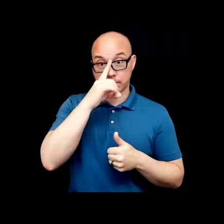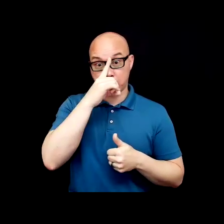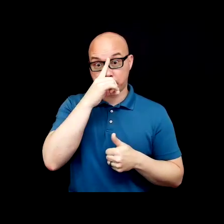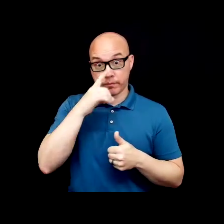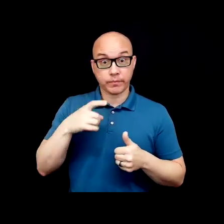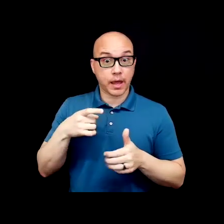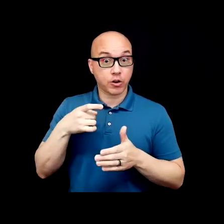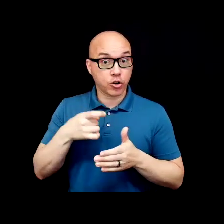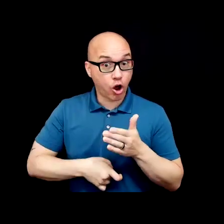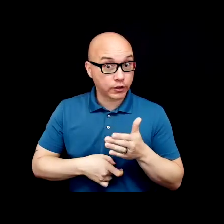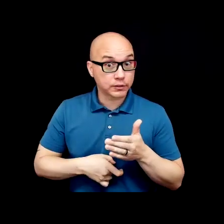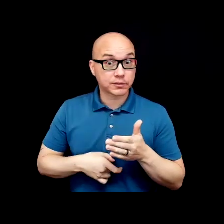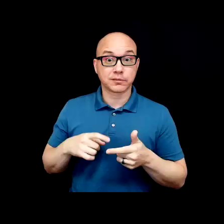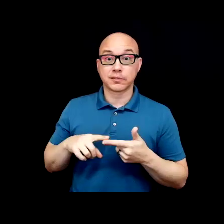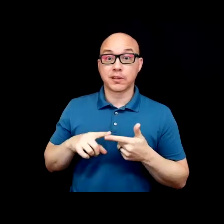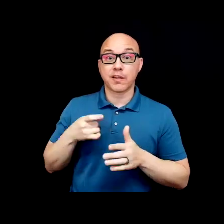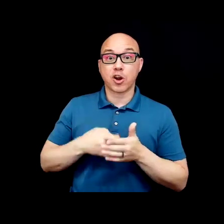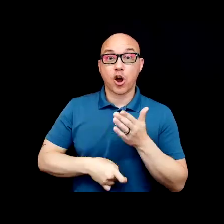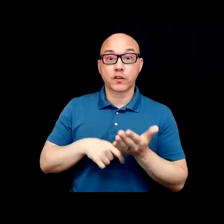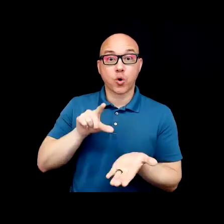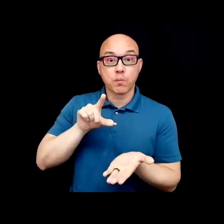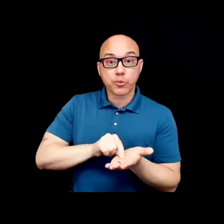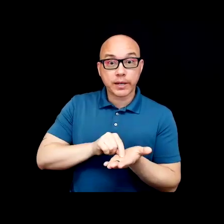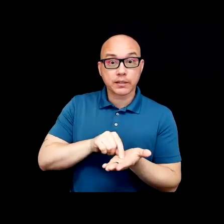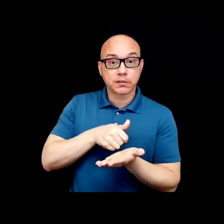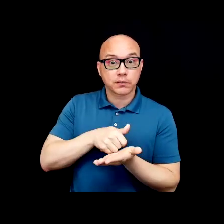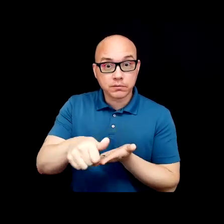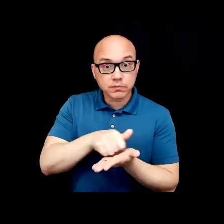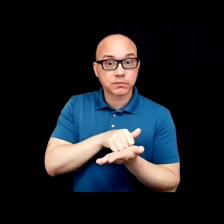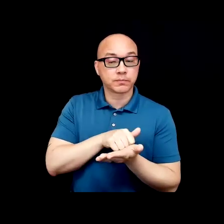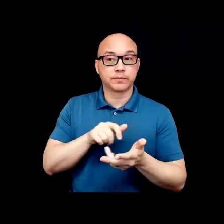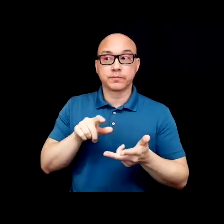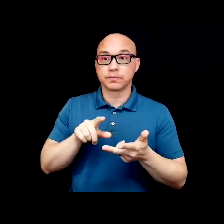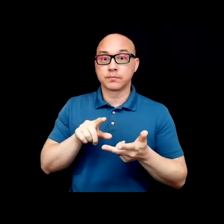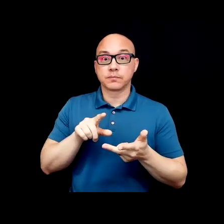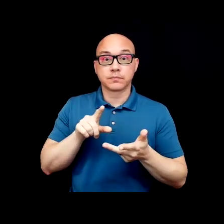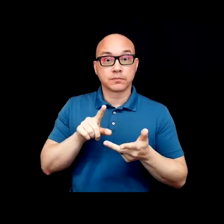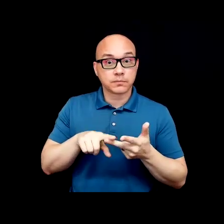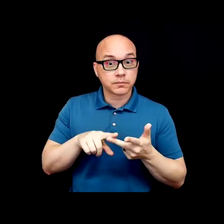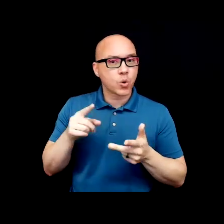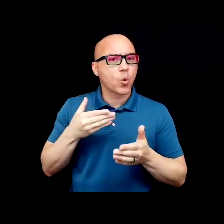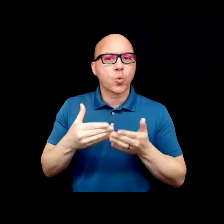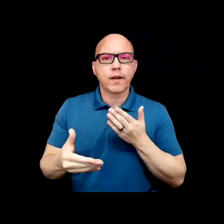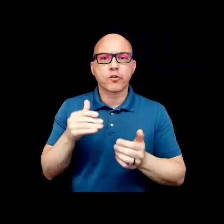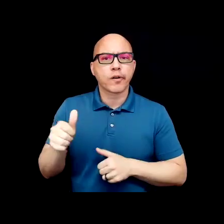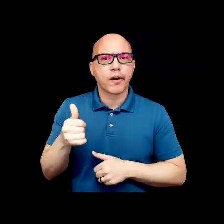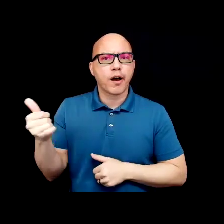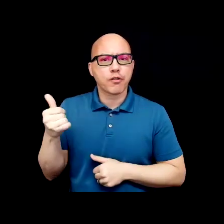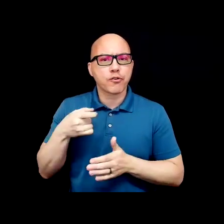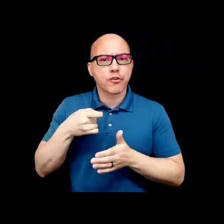the cost of the screen print, the cost of anything else that you are doing to turn around the